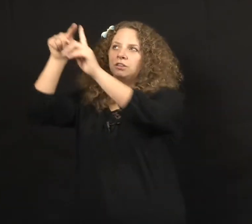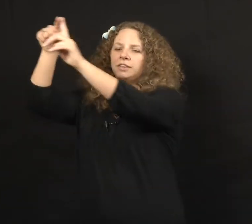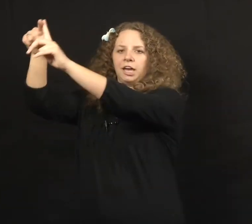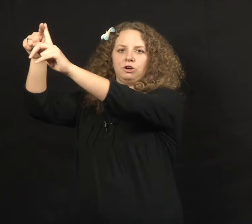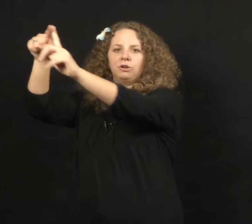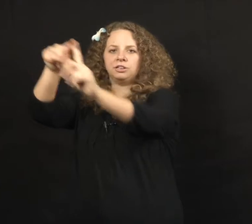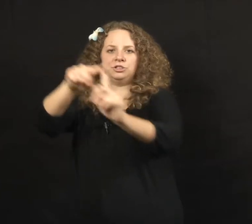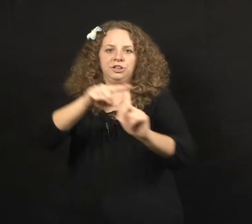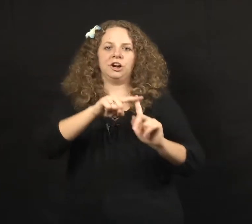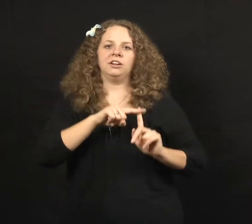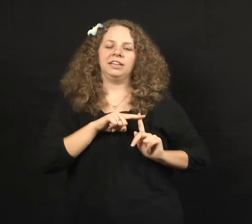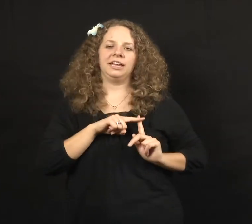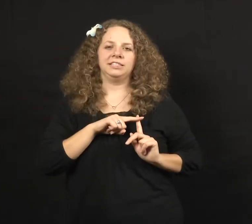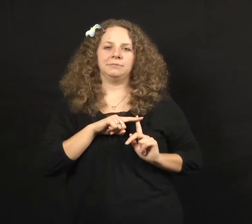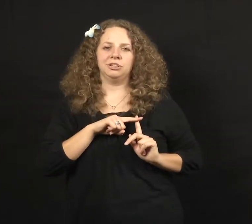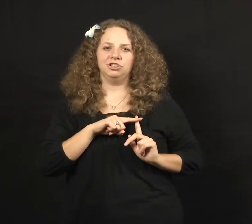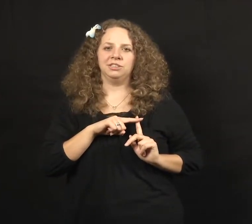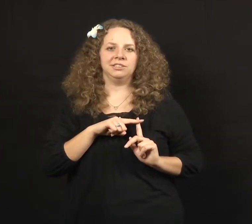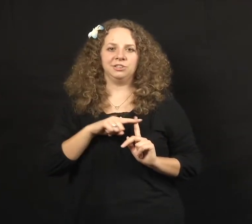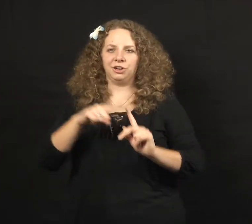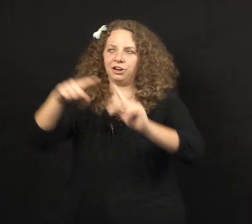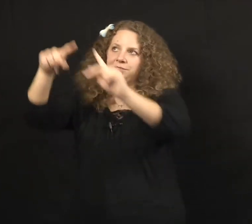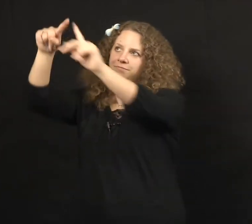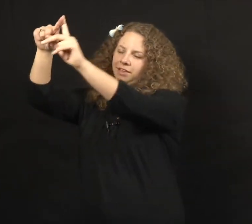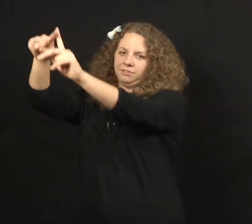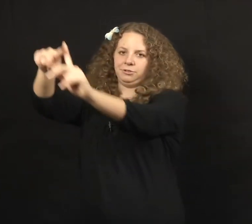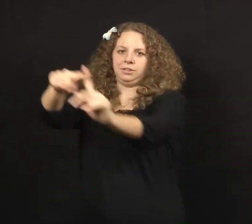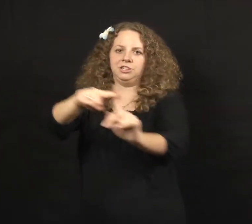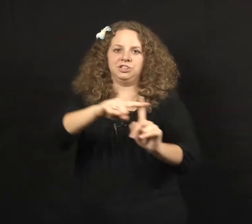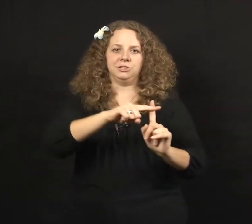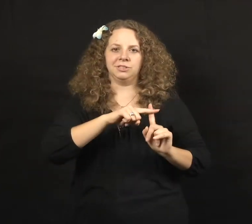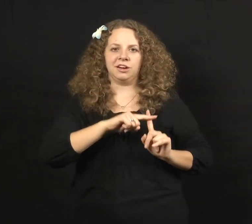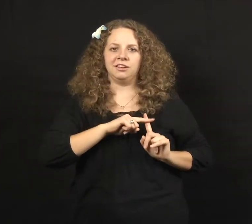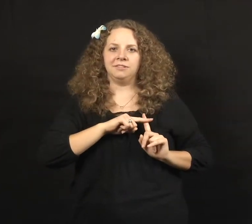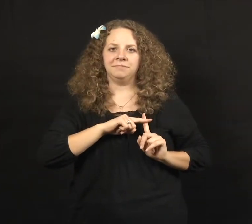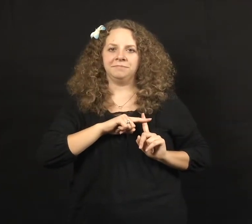Like a cross to your heart, like accepting Jesus in your heart, having a relationship with God.